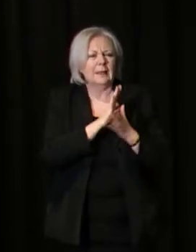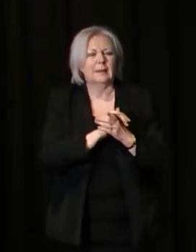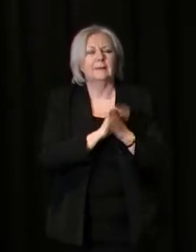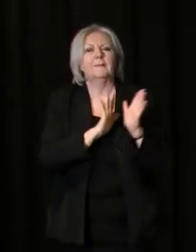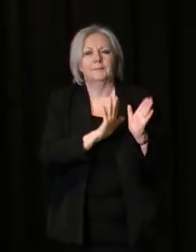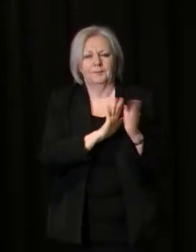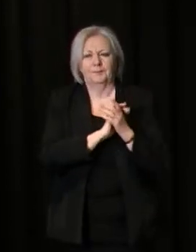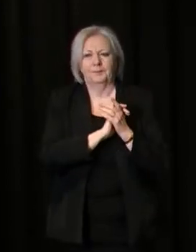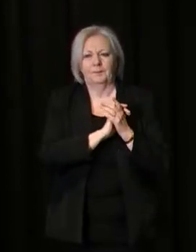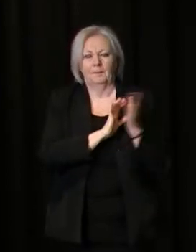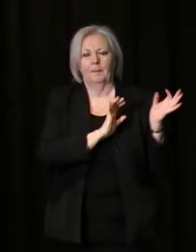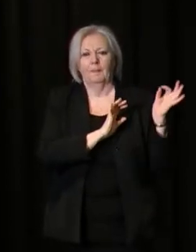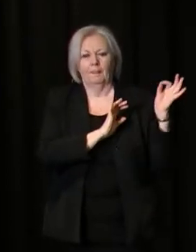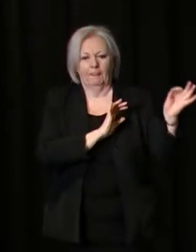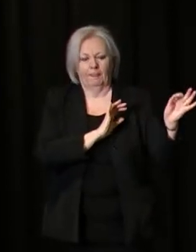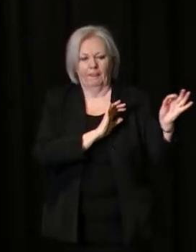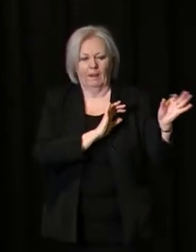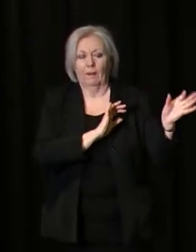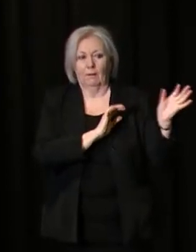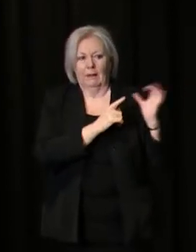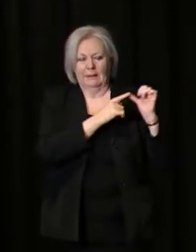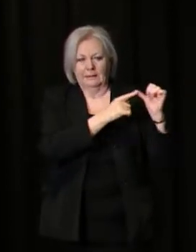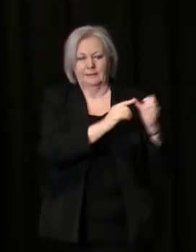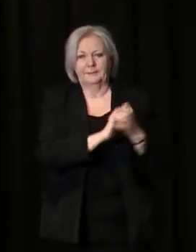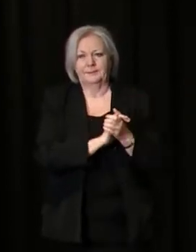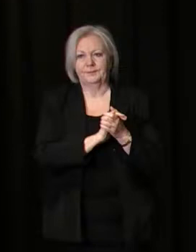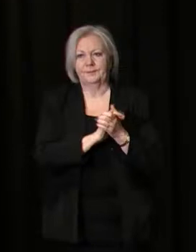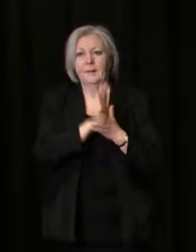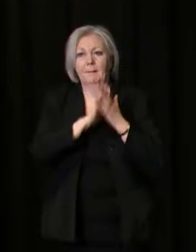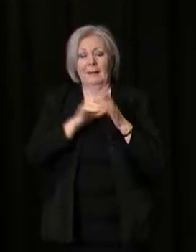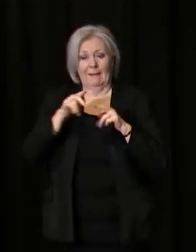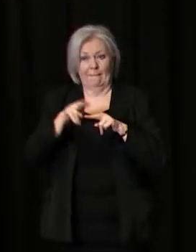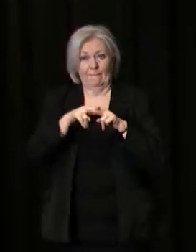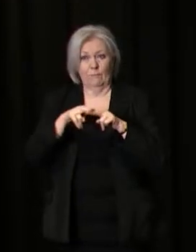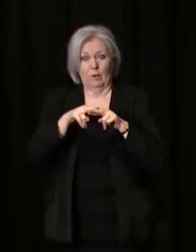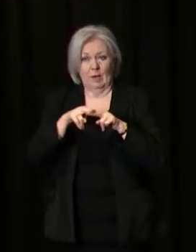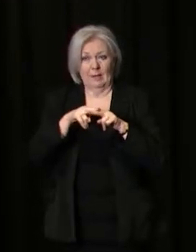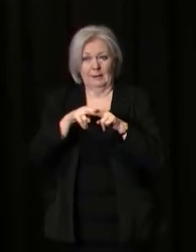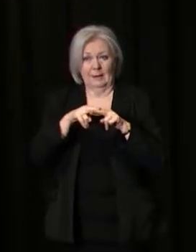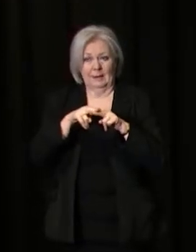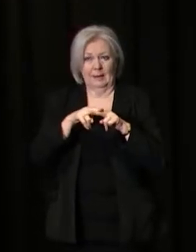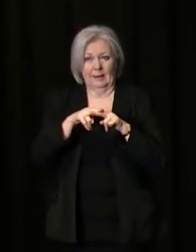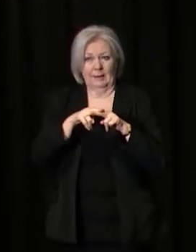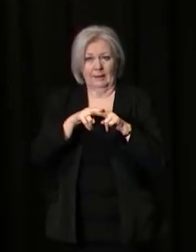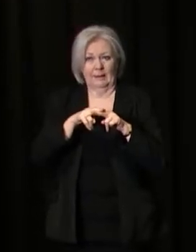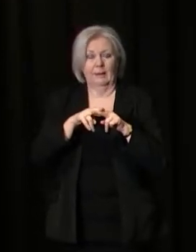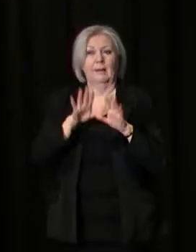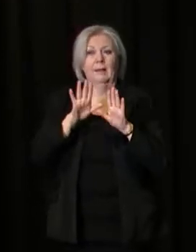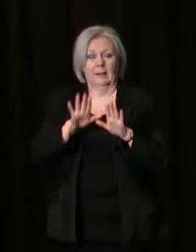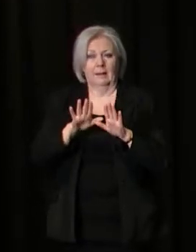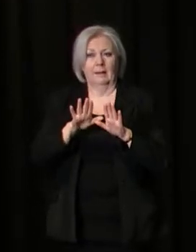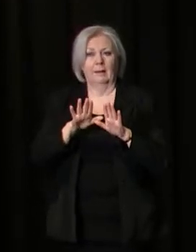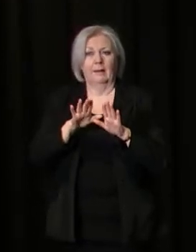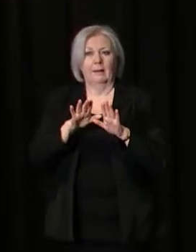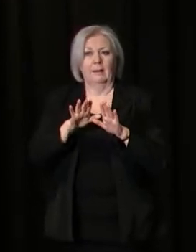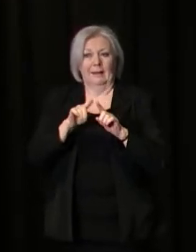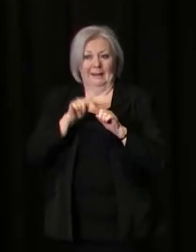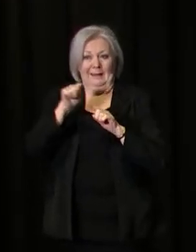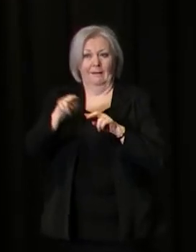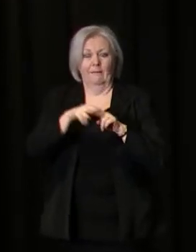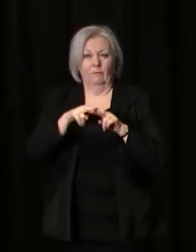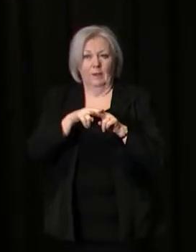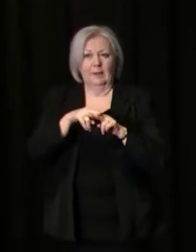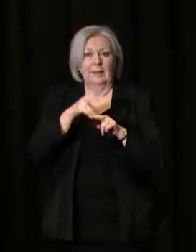applies from this Friday in terms of the kicking in of the arrangements. But some communities are well above that